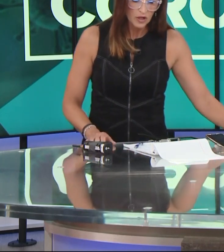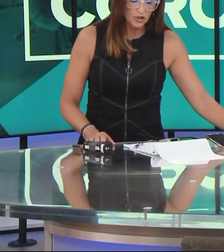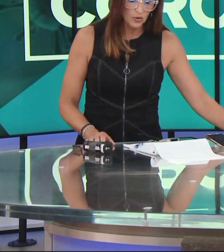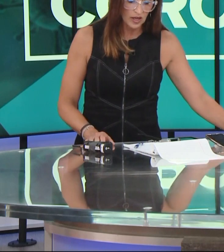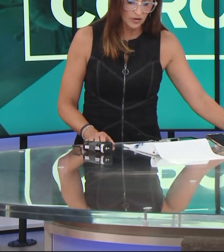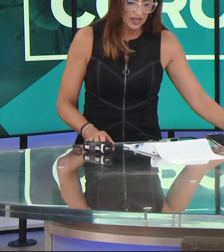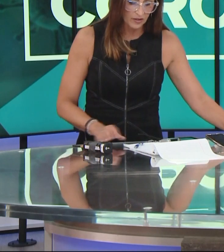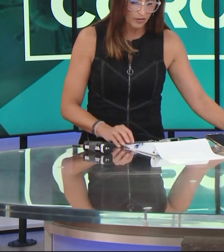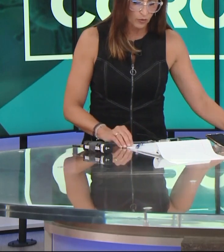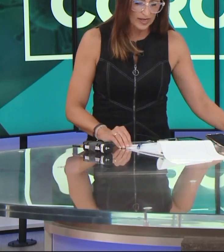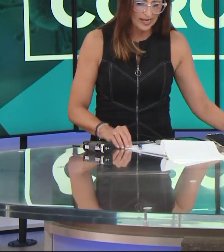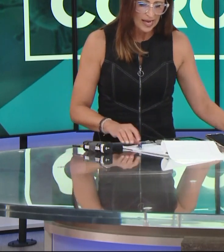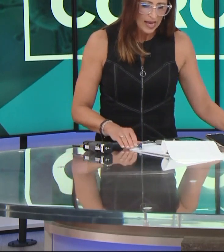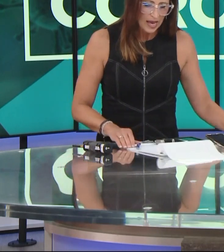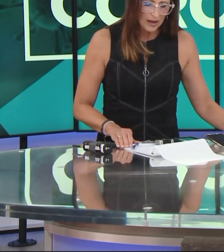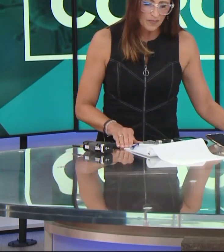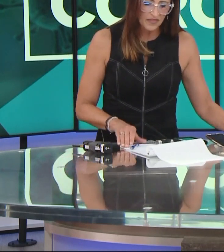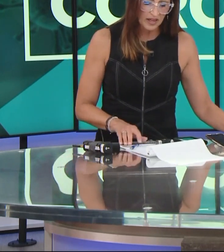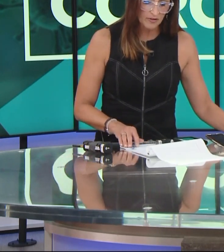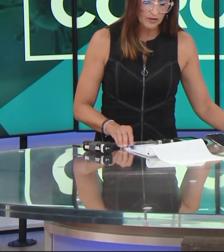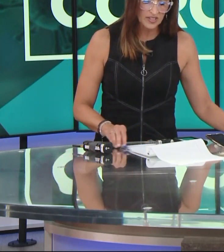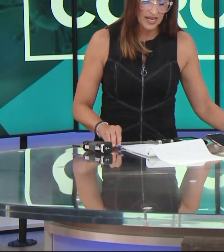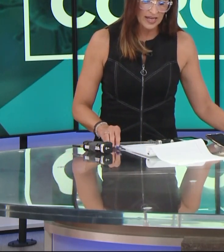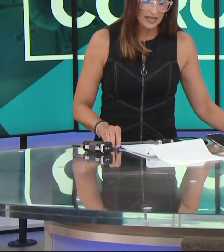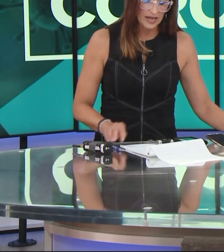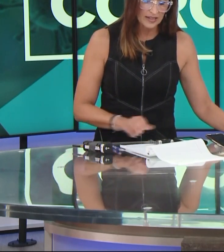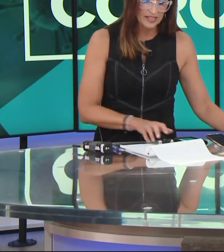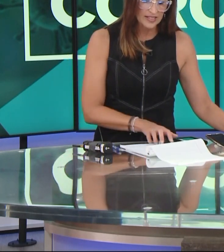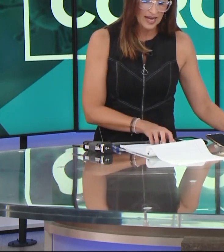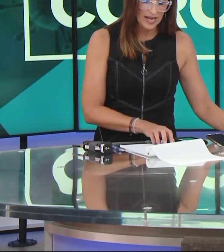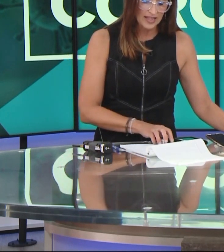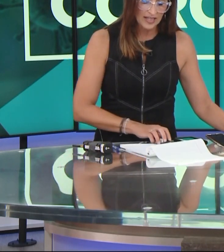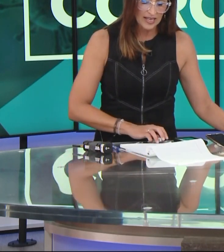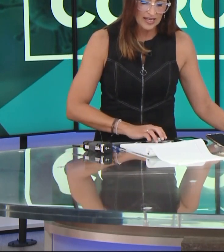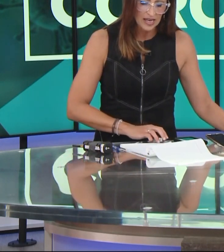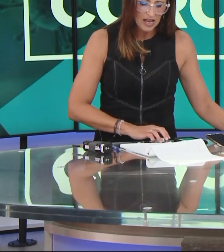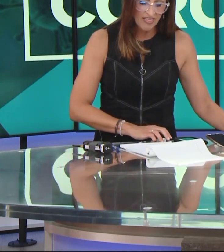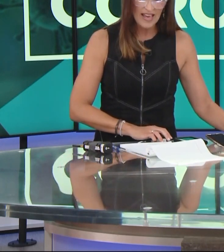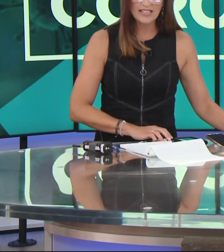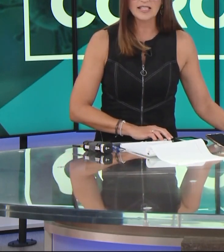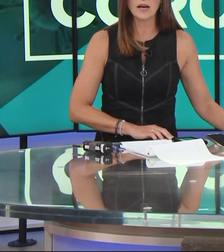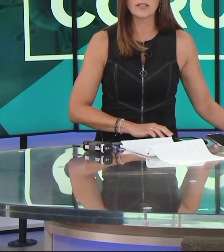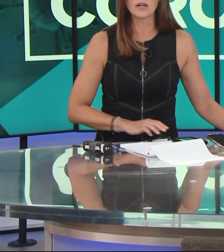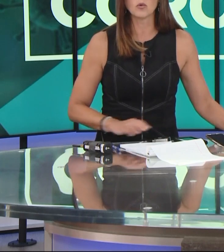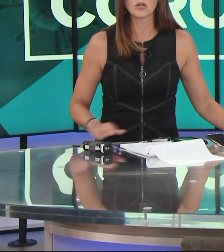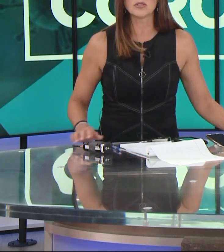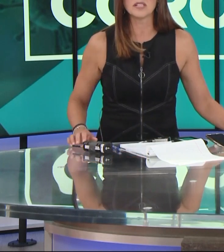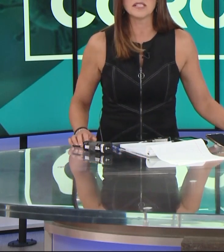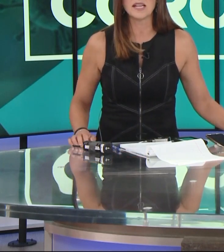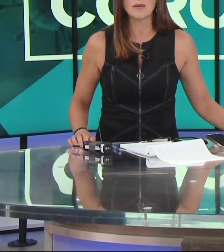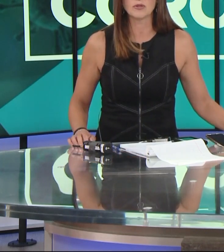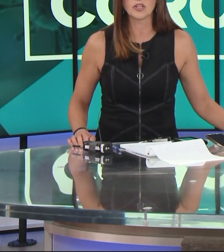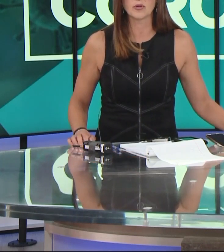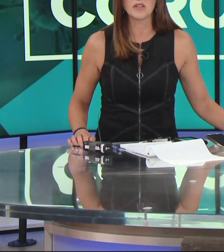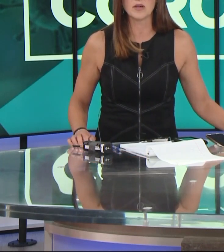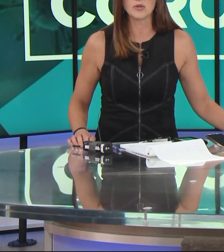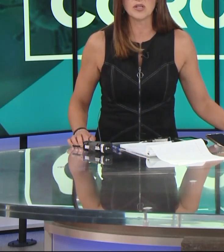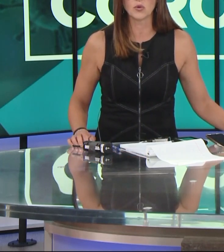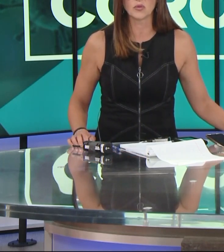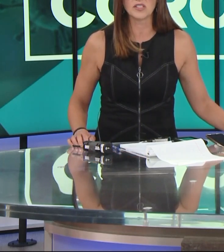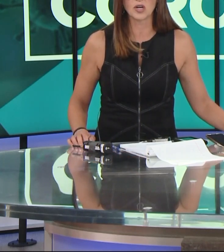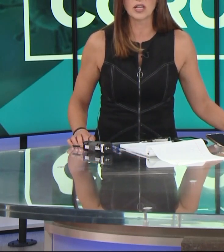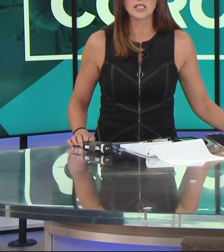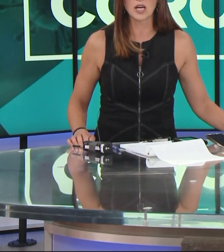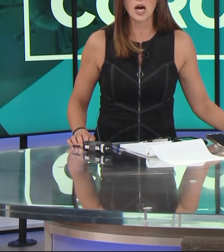of 203. The governor saying today that he thanks the healthcare workers in the state, particularly those